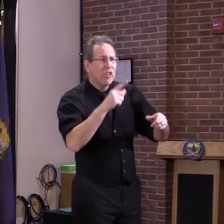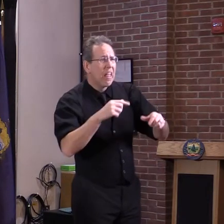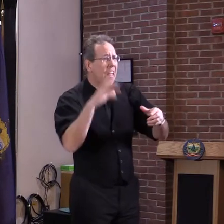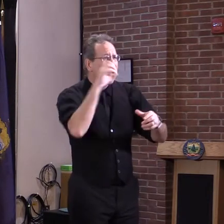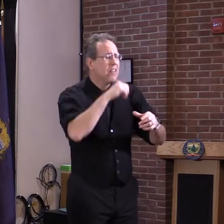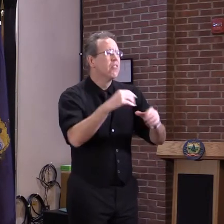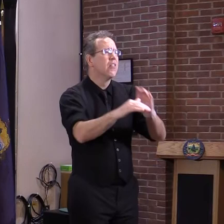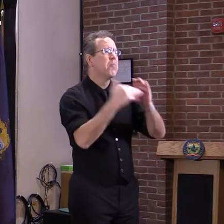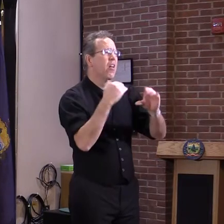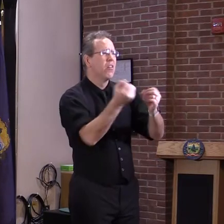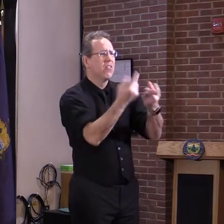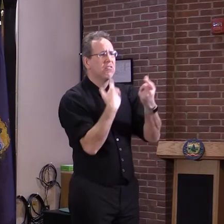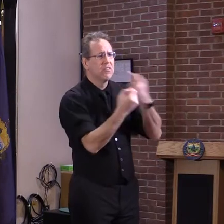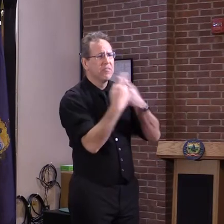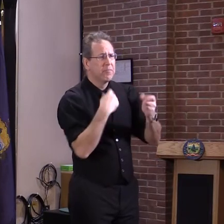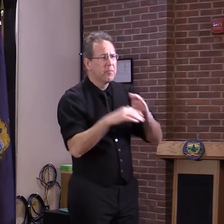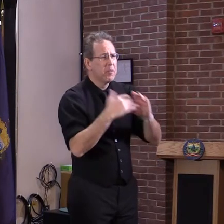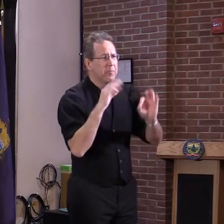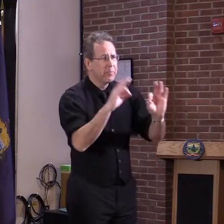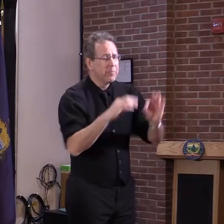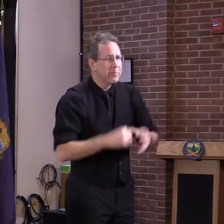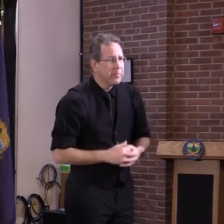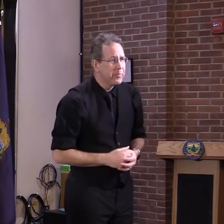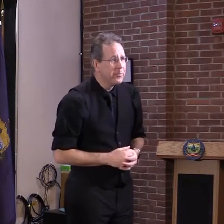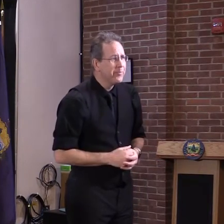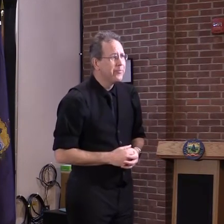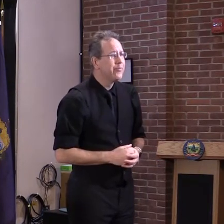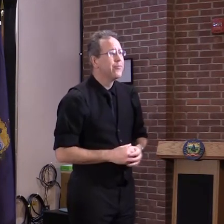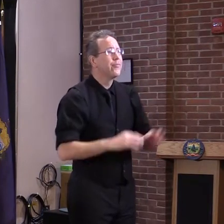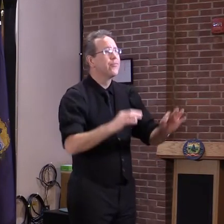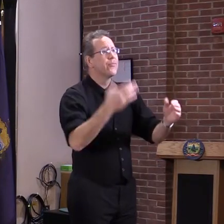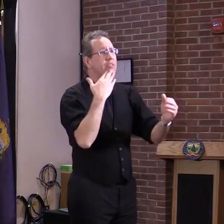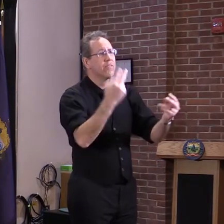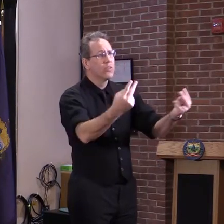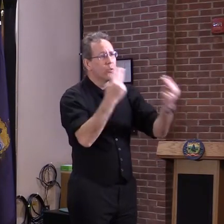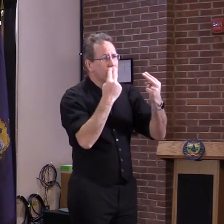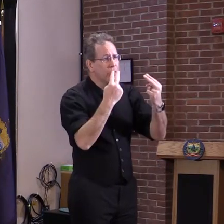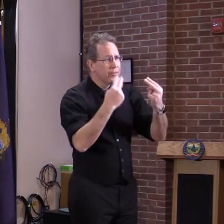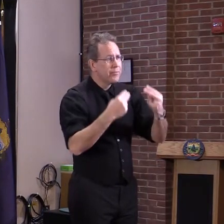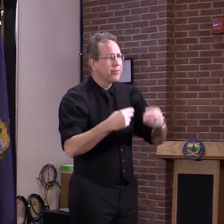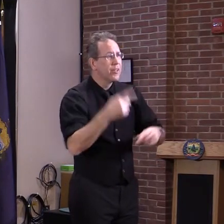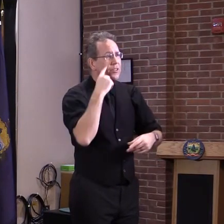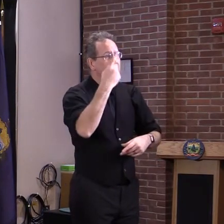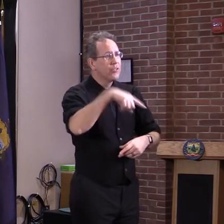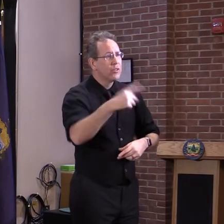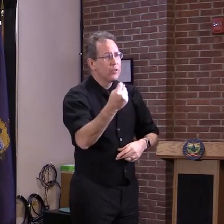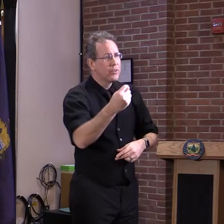you an answer. All right, thank you all very much. We'll see you again next Tuesday.